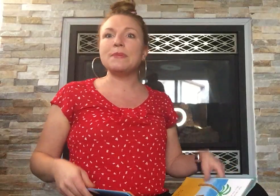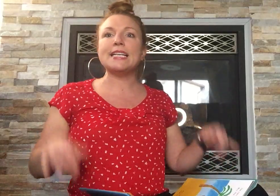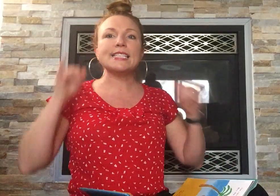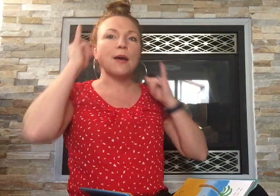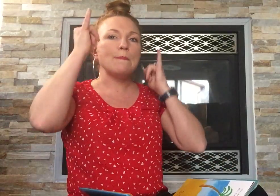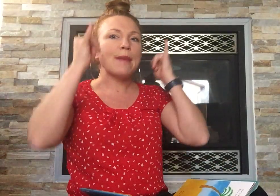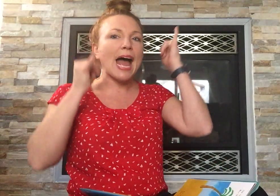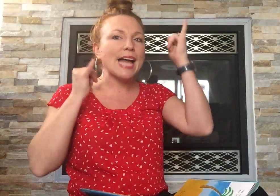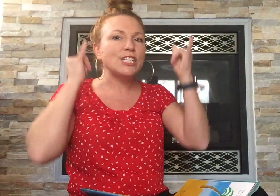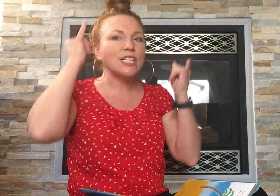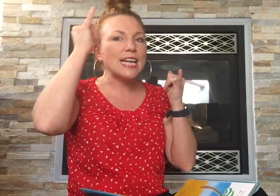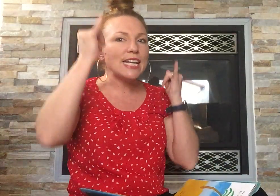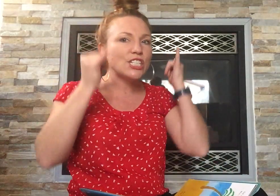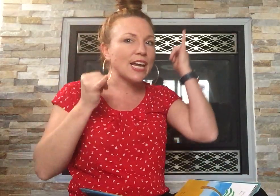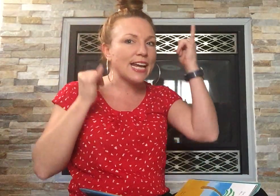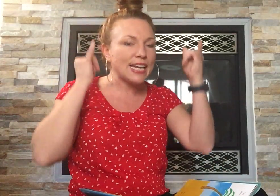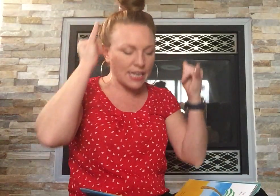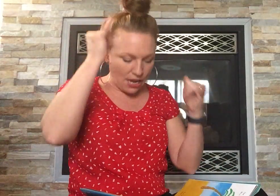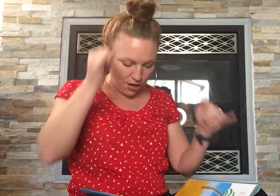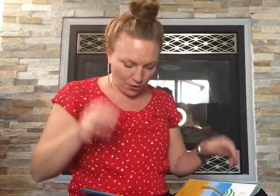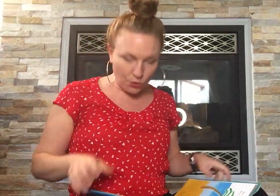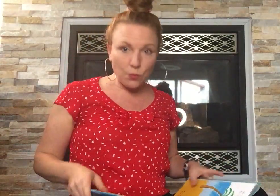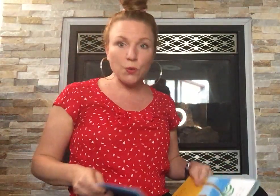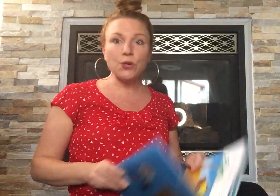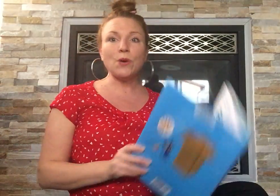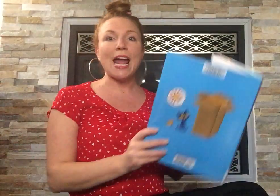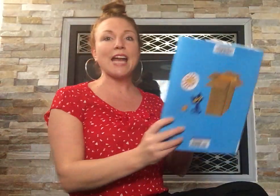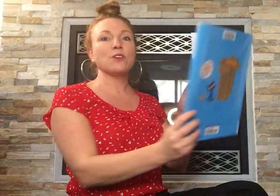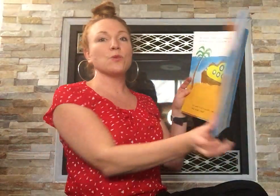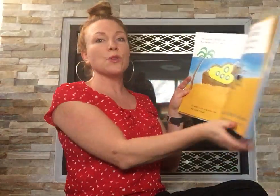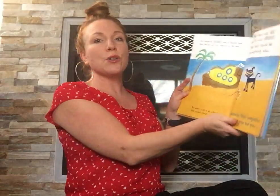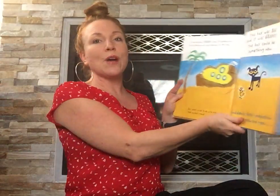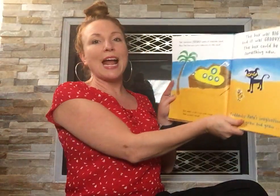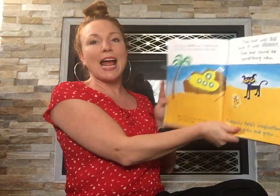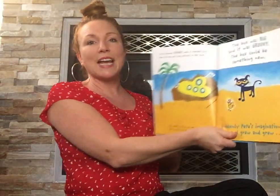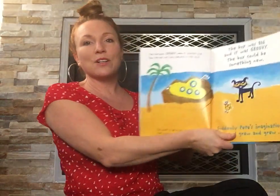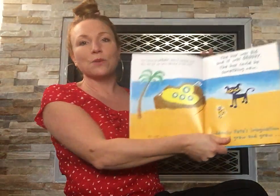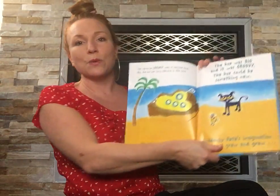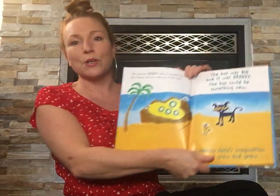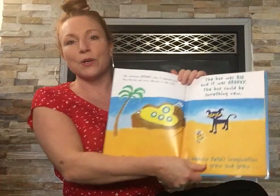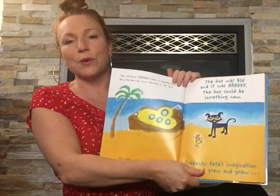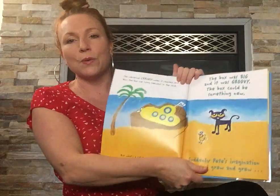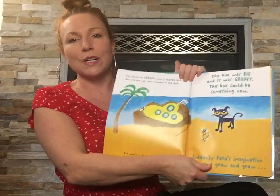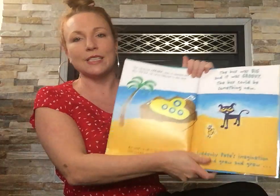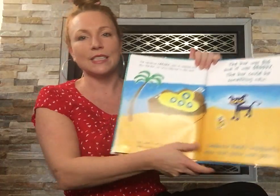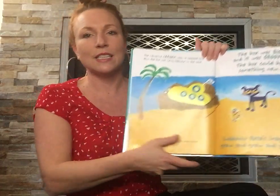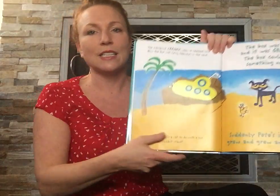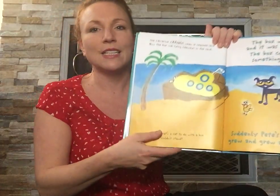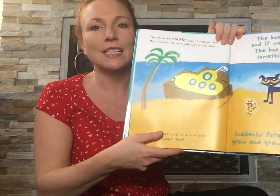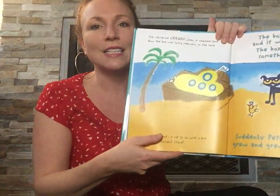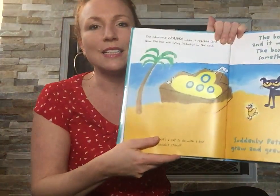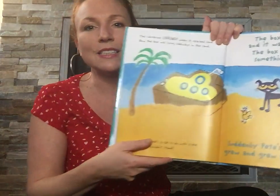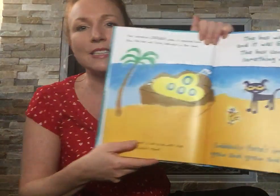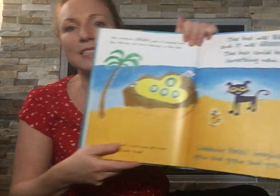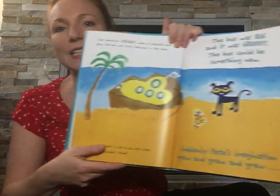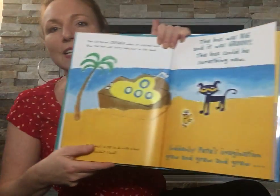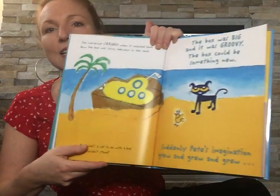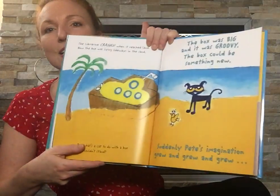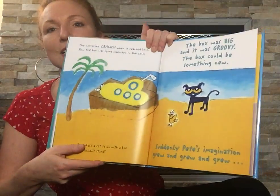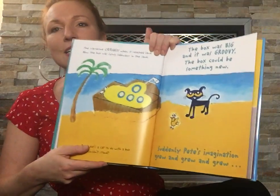Pete's imagination grew and grew and grew. There they are.